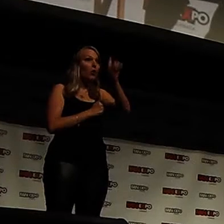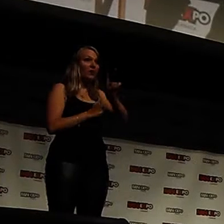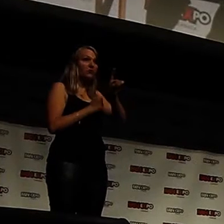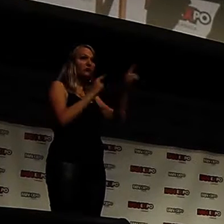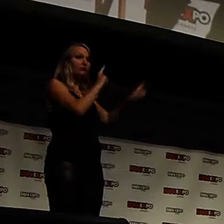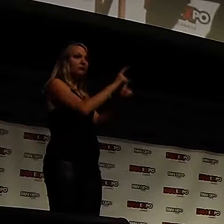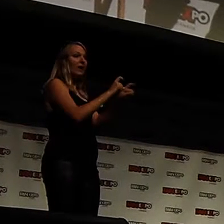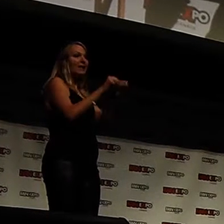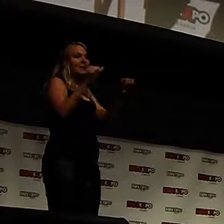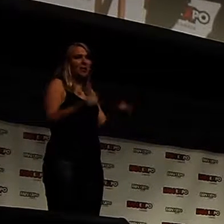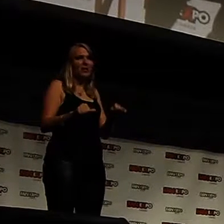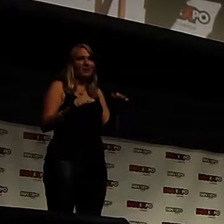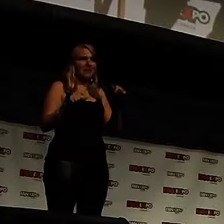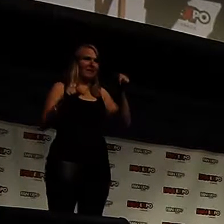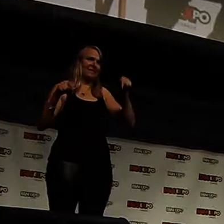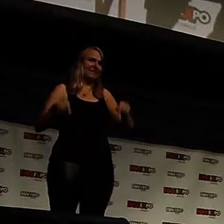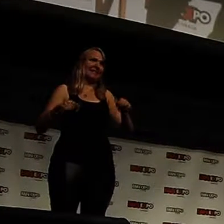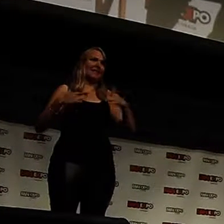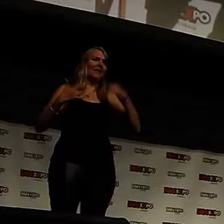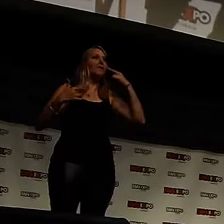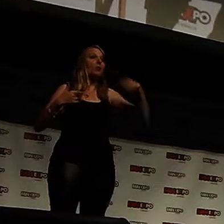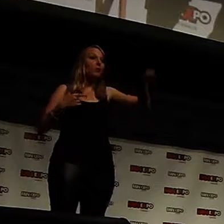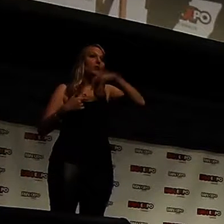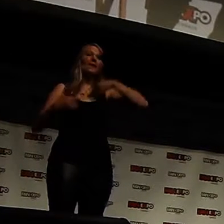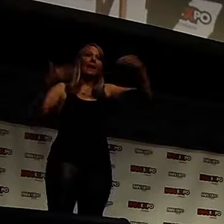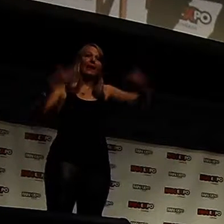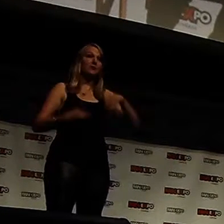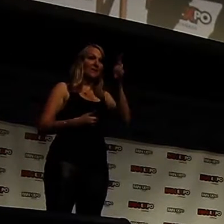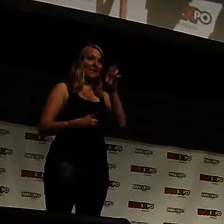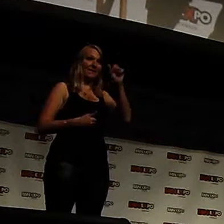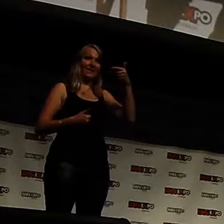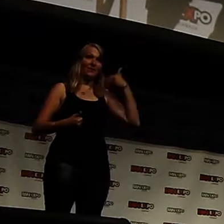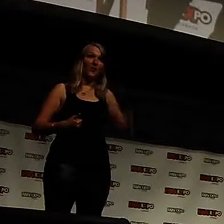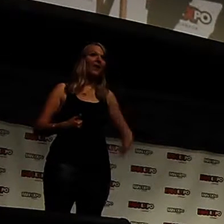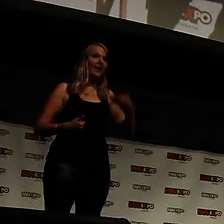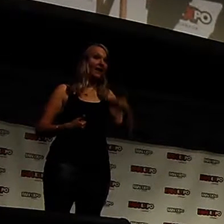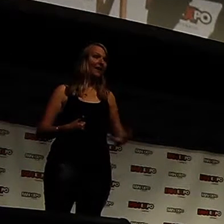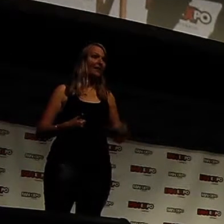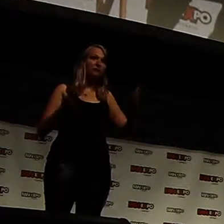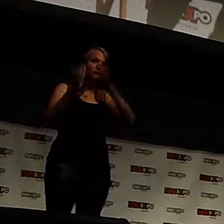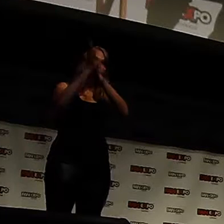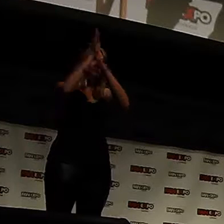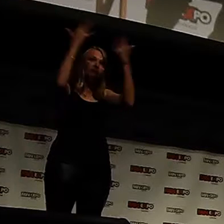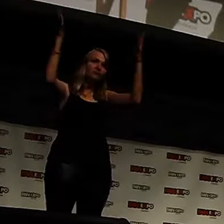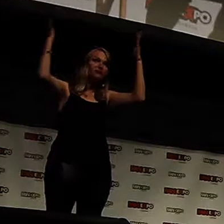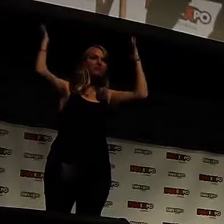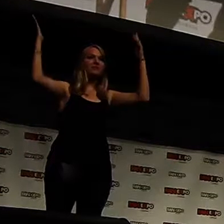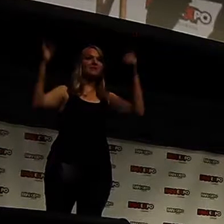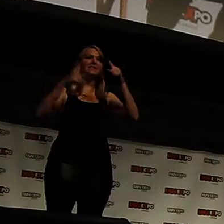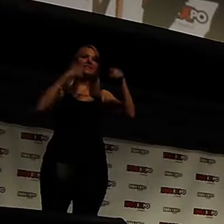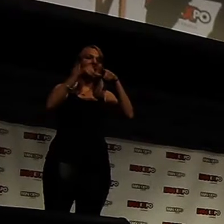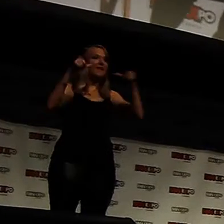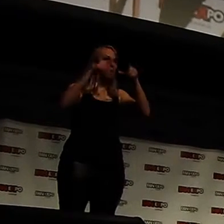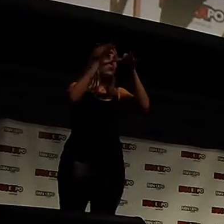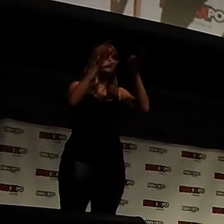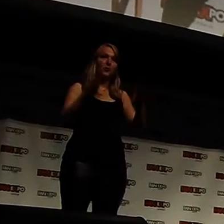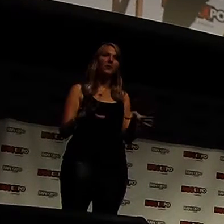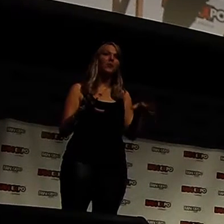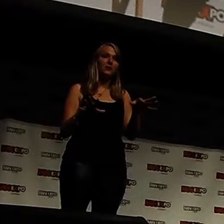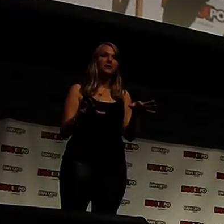Expo is all about the fans, all about you. I want to introduce Vera beside me here as well. Give her a round of applause. She is our sign language